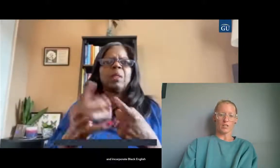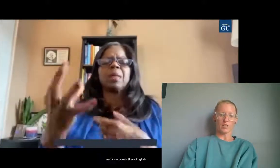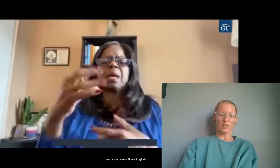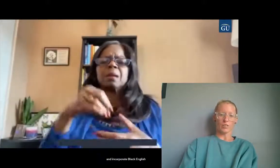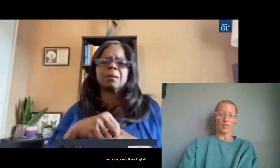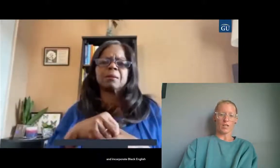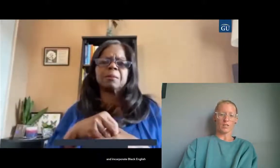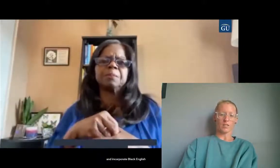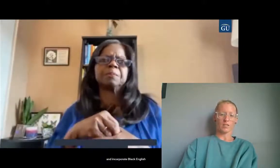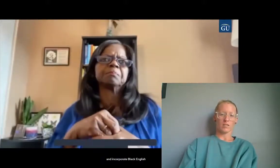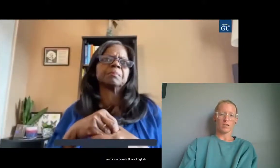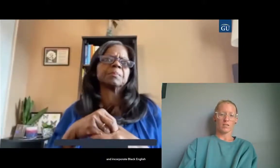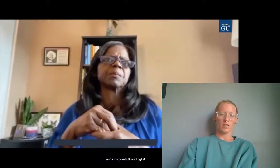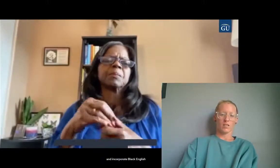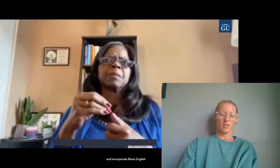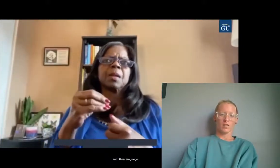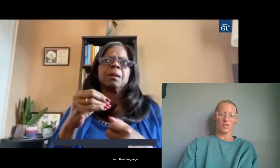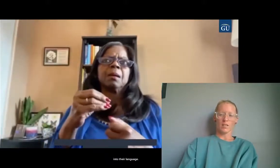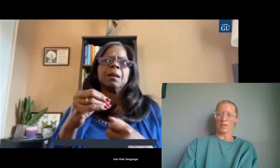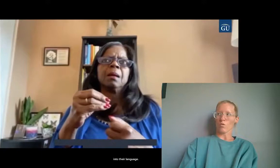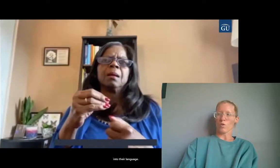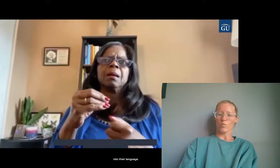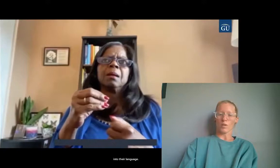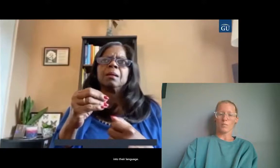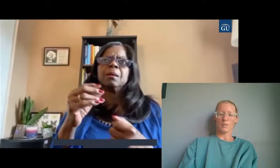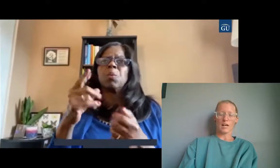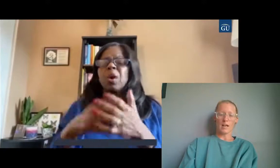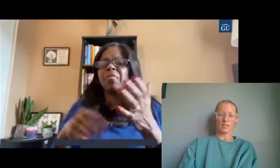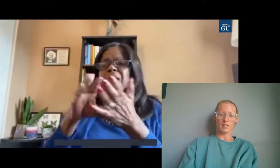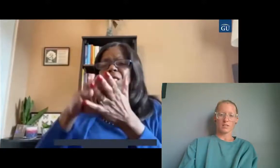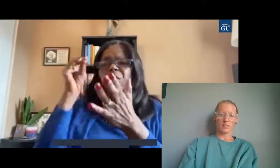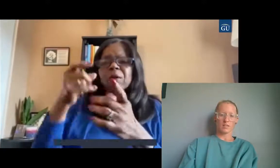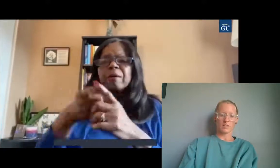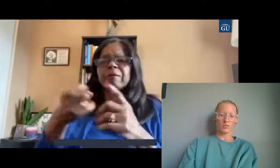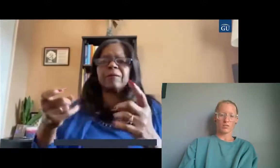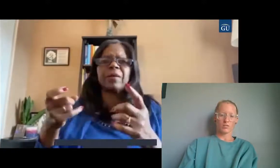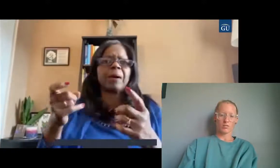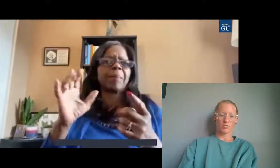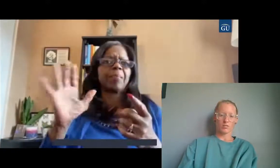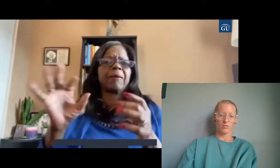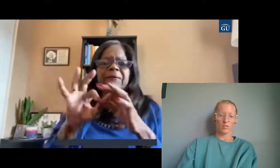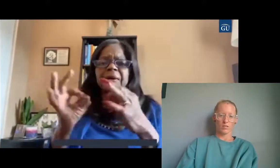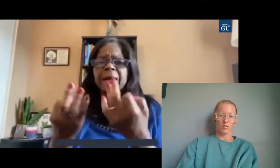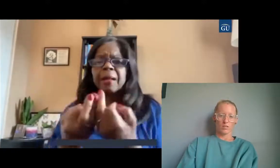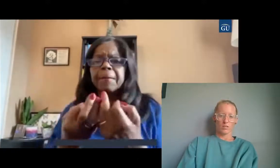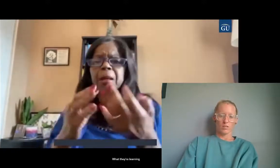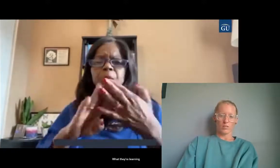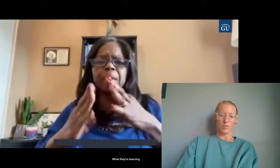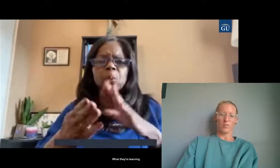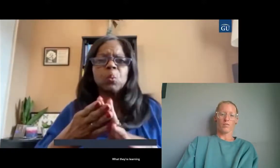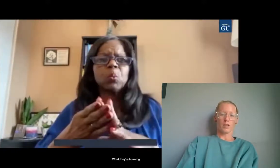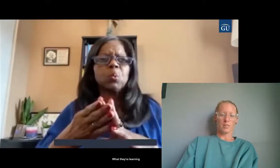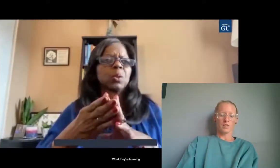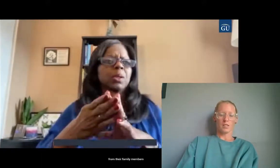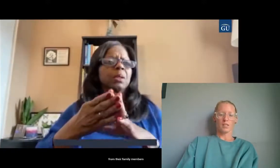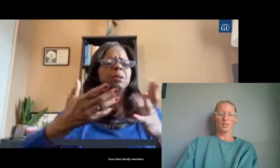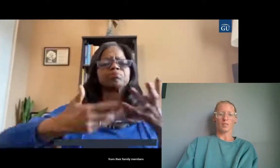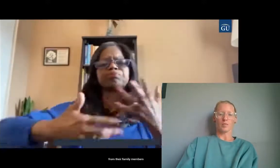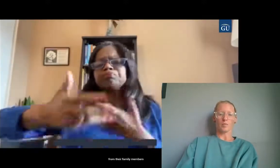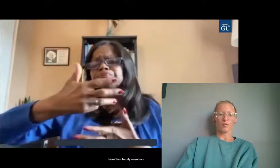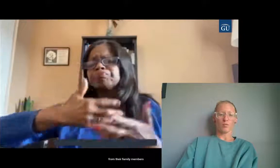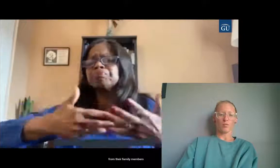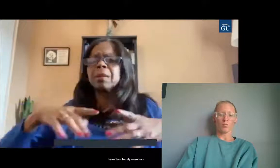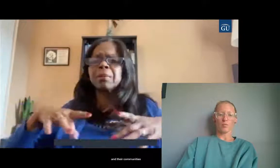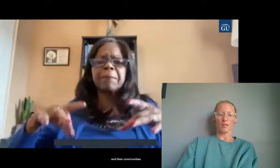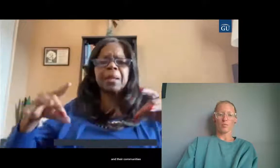use language when they incorporate Black English from their family,